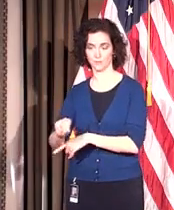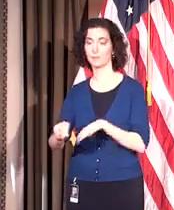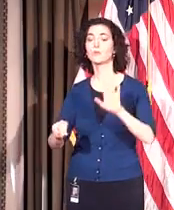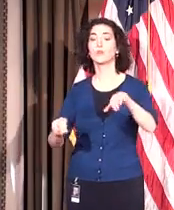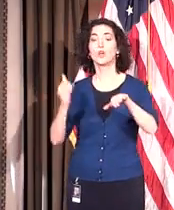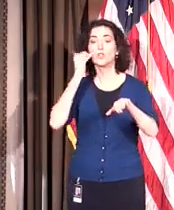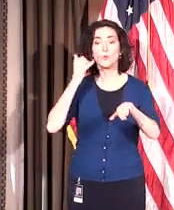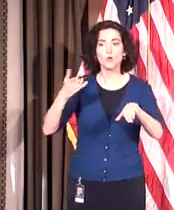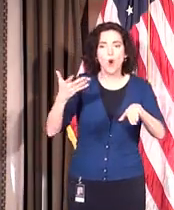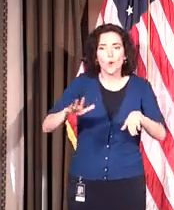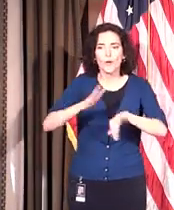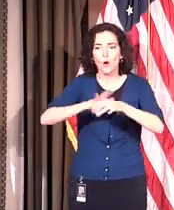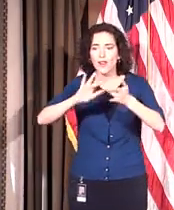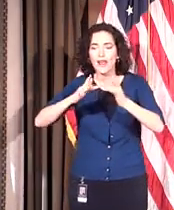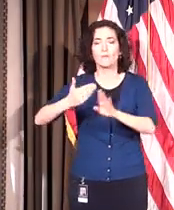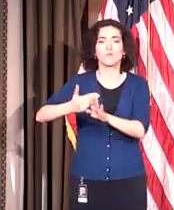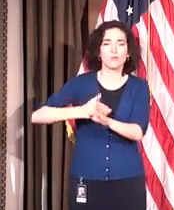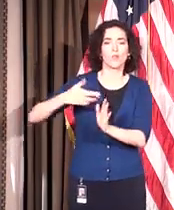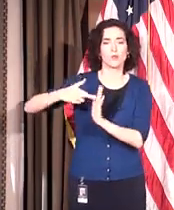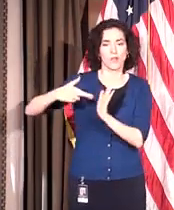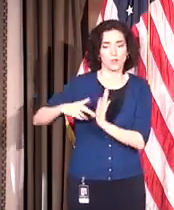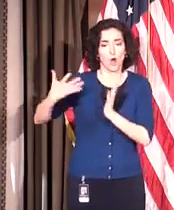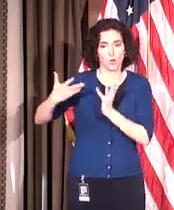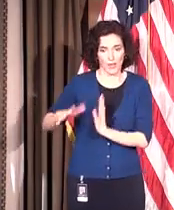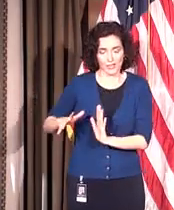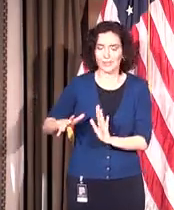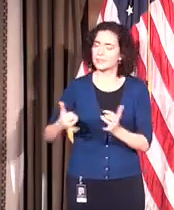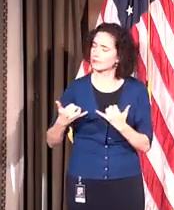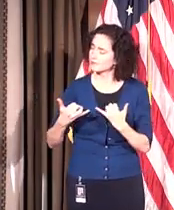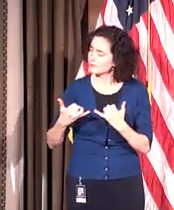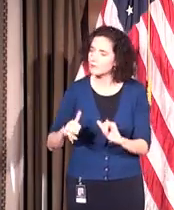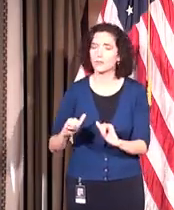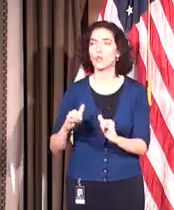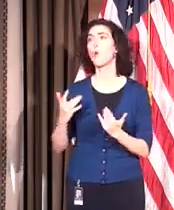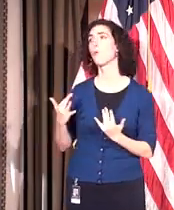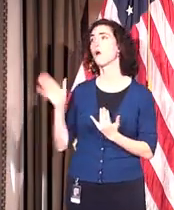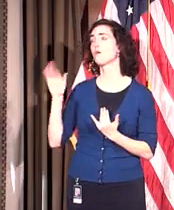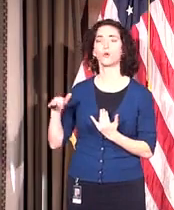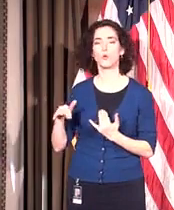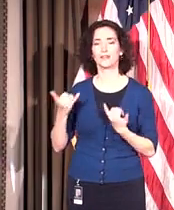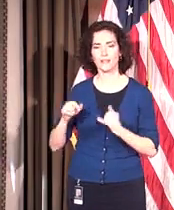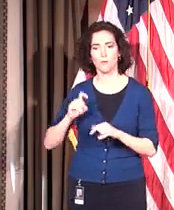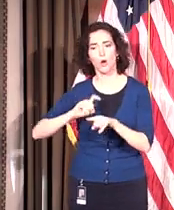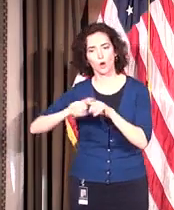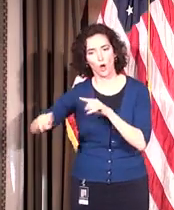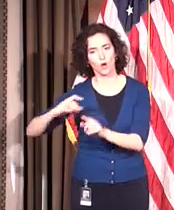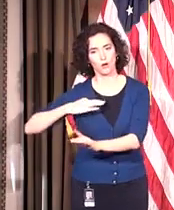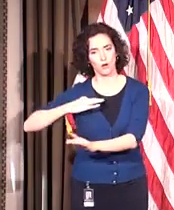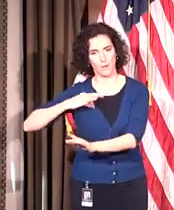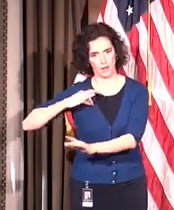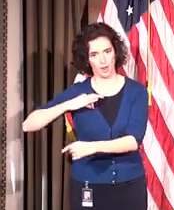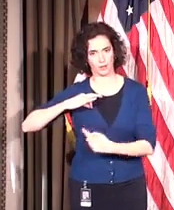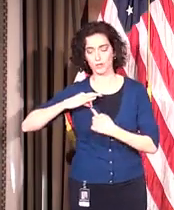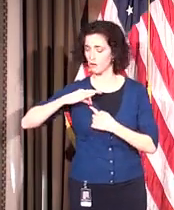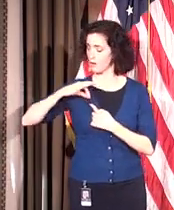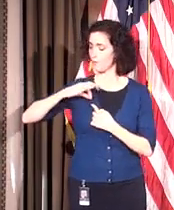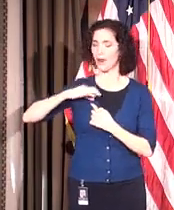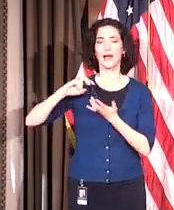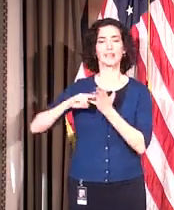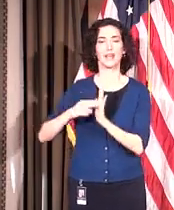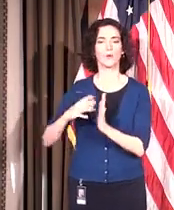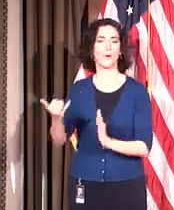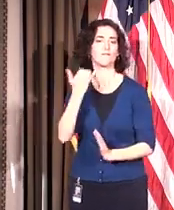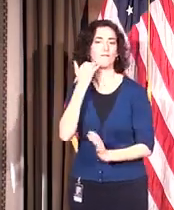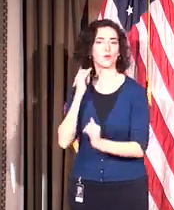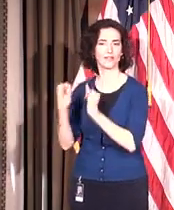DSNAP online, you still must call and apply. And to apply, you have to interview by phone. So this is the only